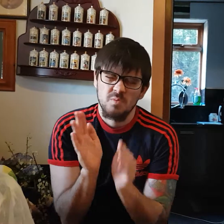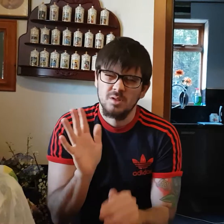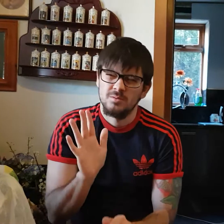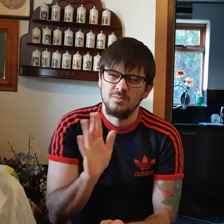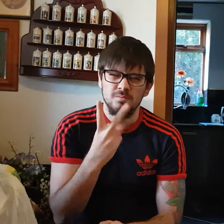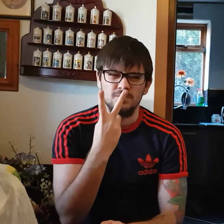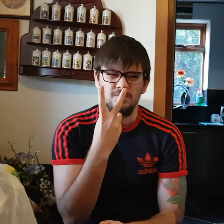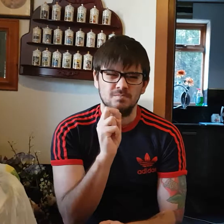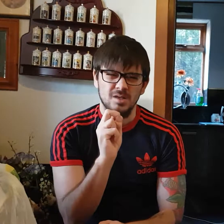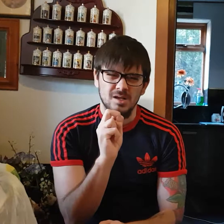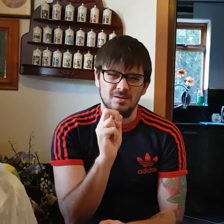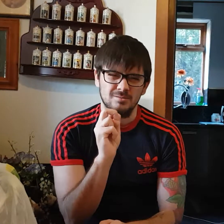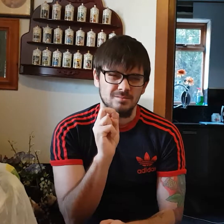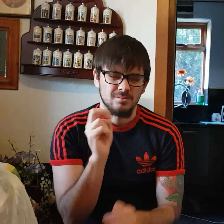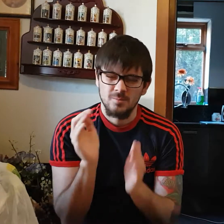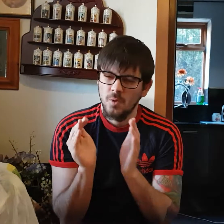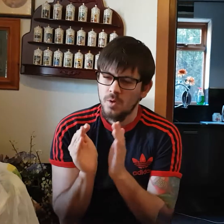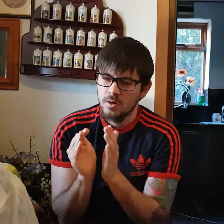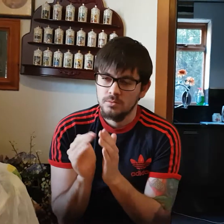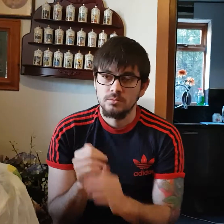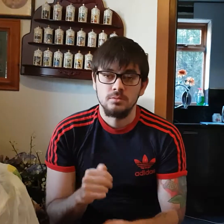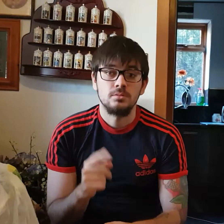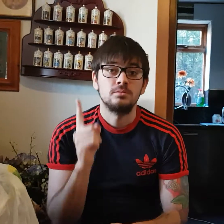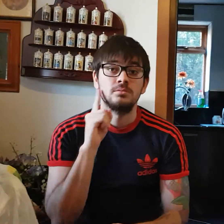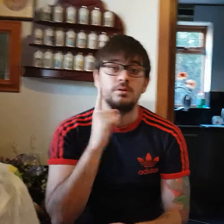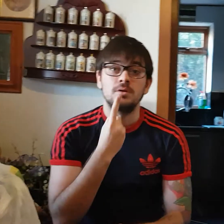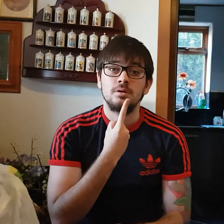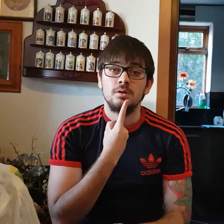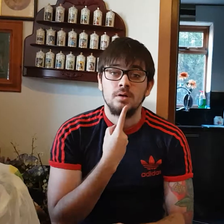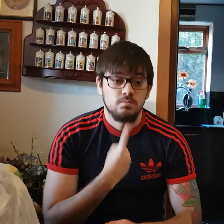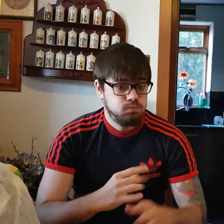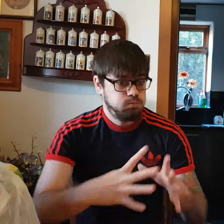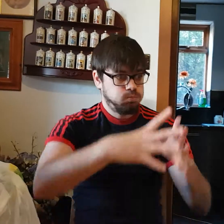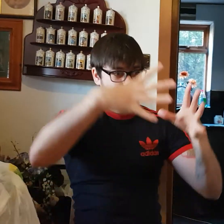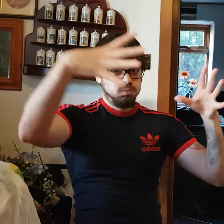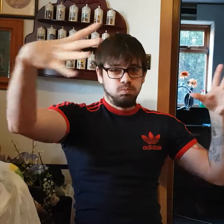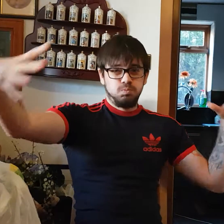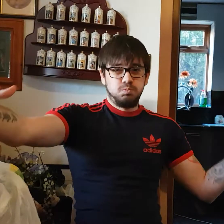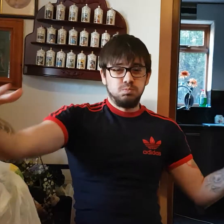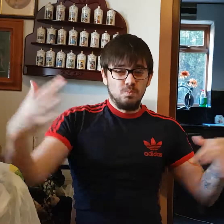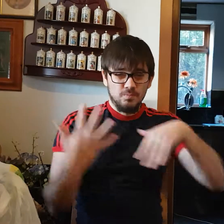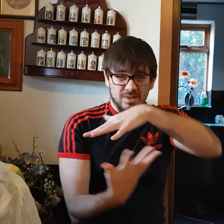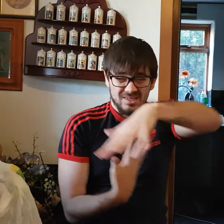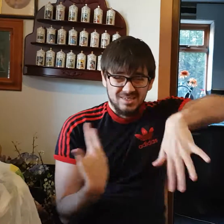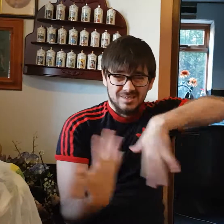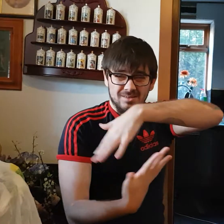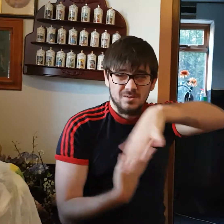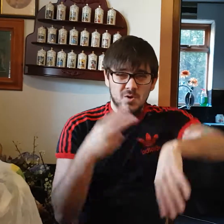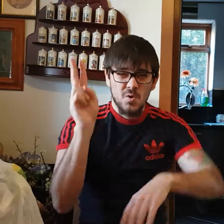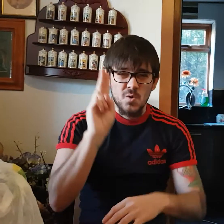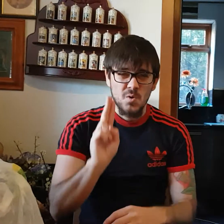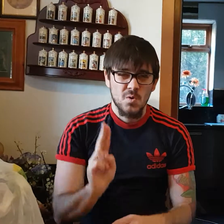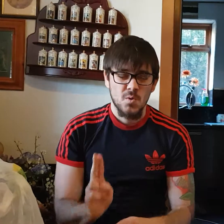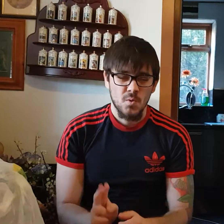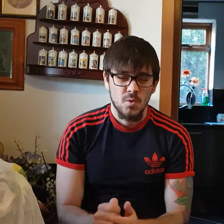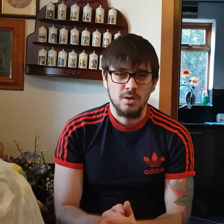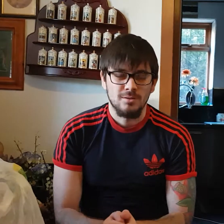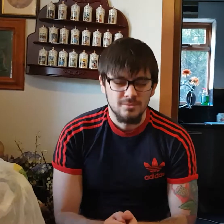And there was only a very small deaf group, about 20, really small. But hearing, there was lots of people. It was a